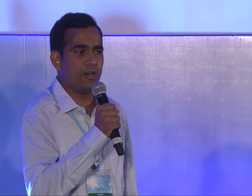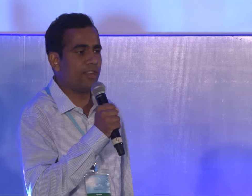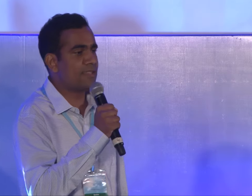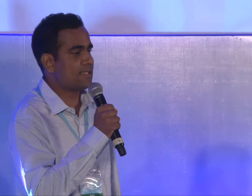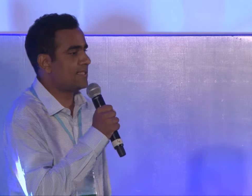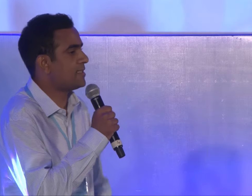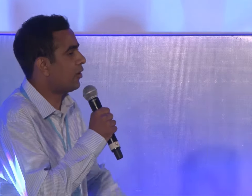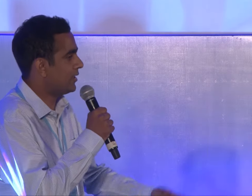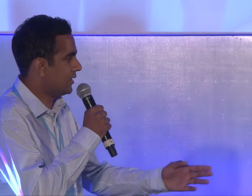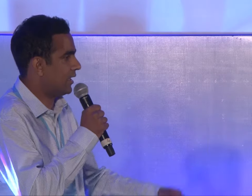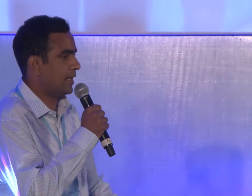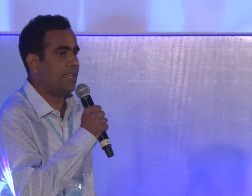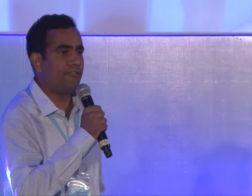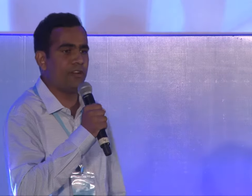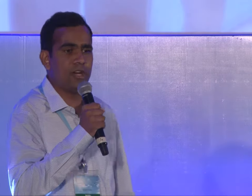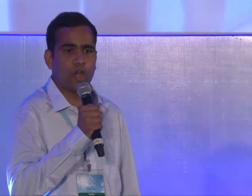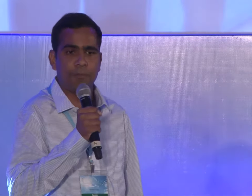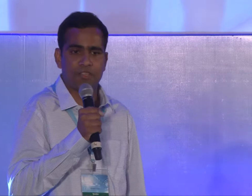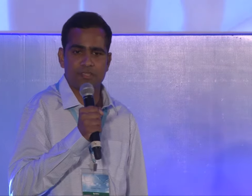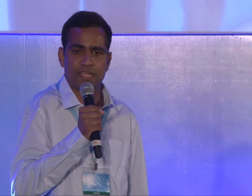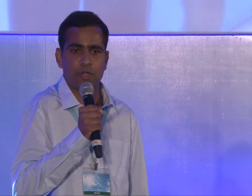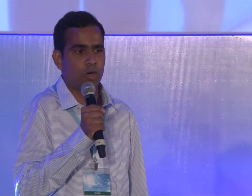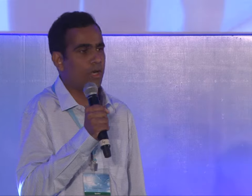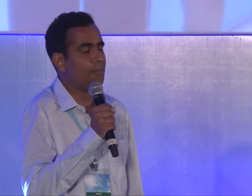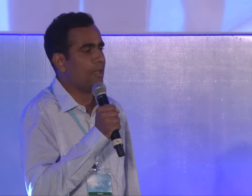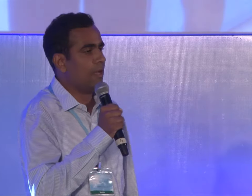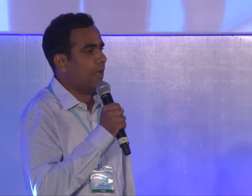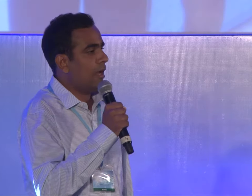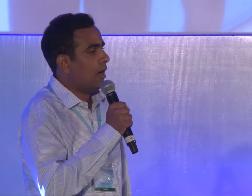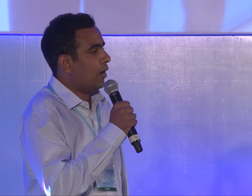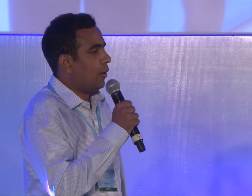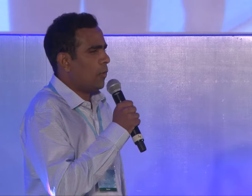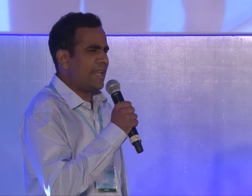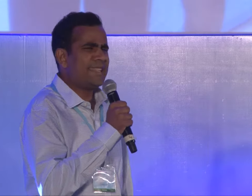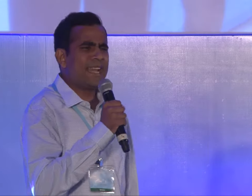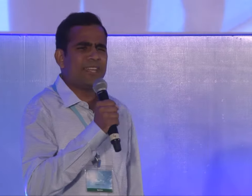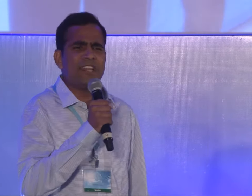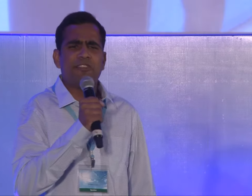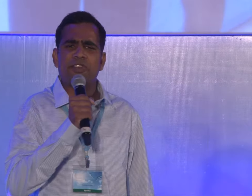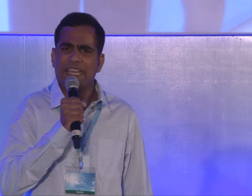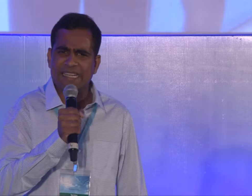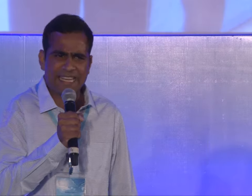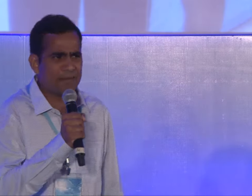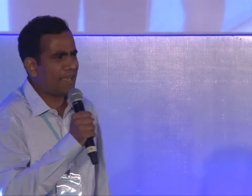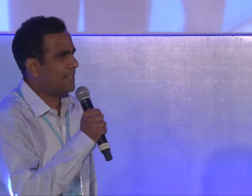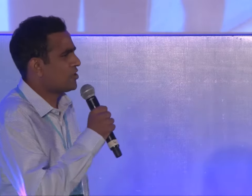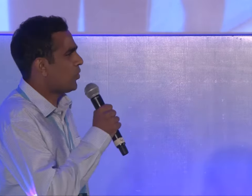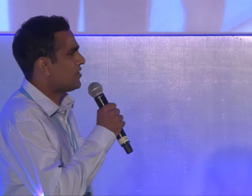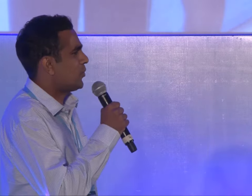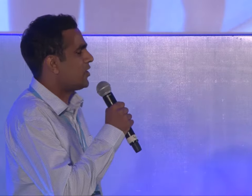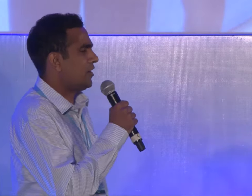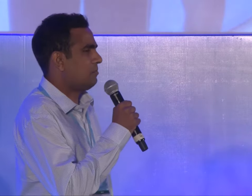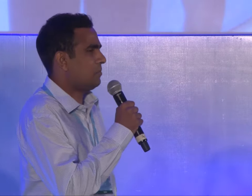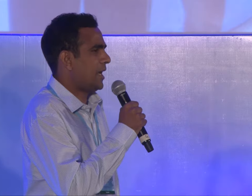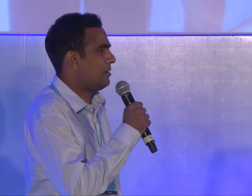and Virender's success in all the deaf competitions in the world. We read that article, we were really intrigued by that story,